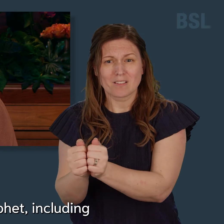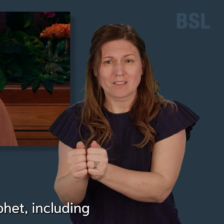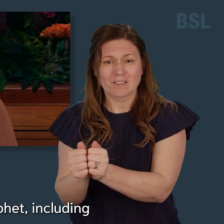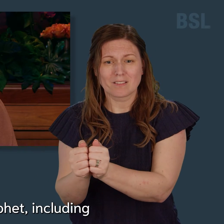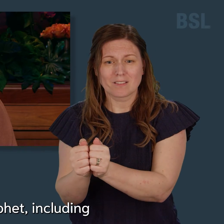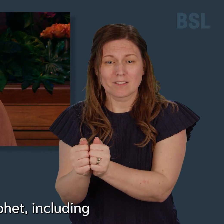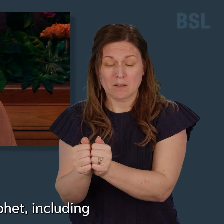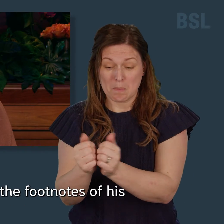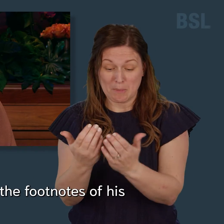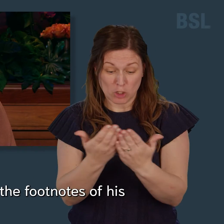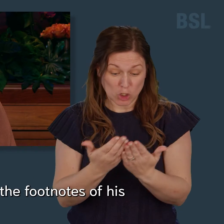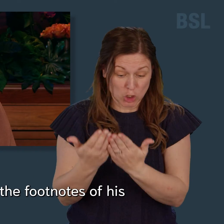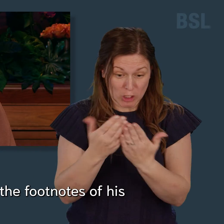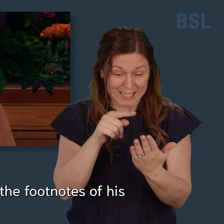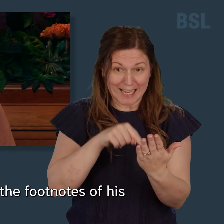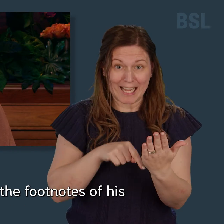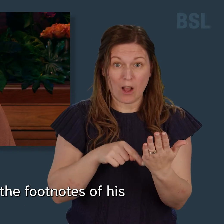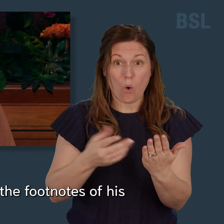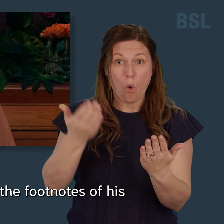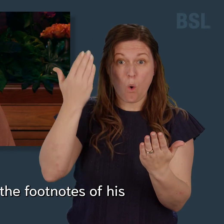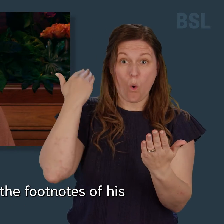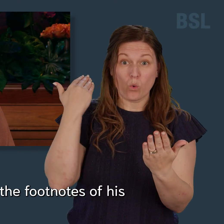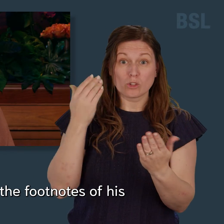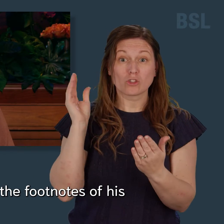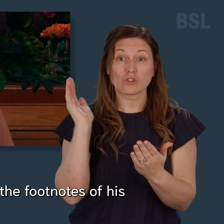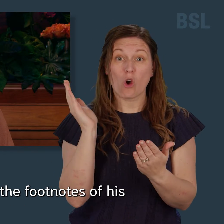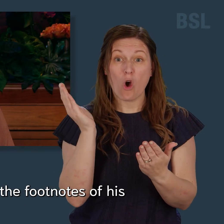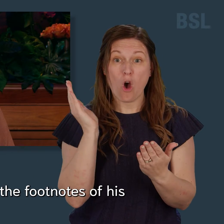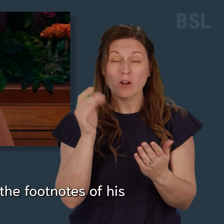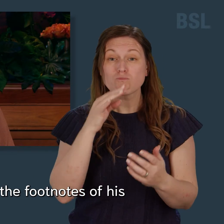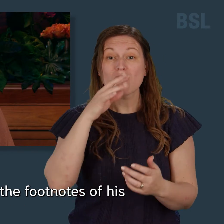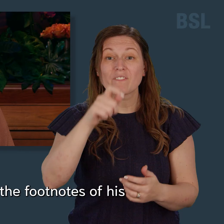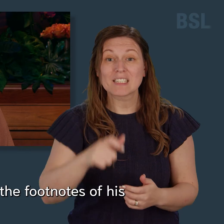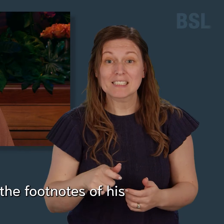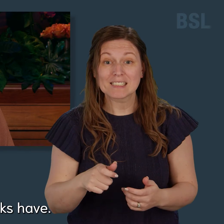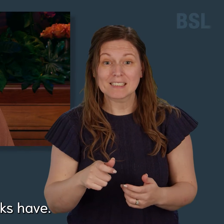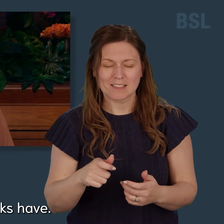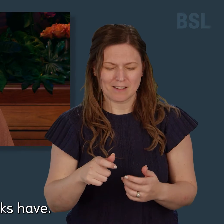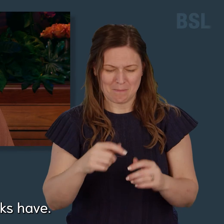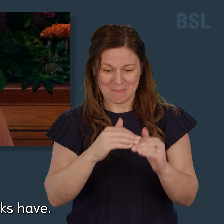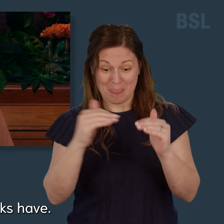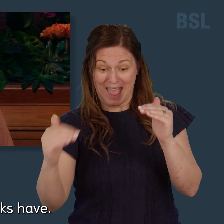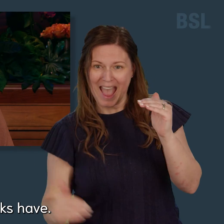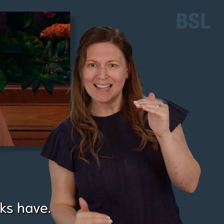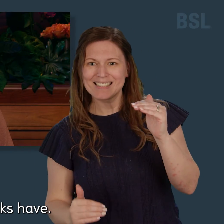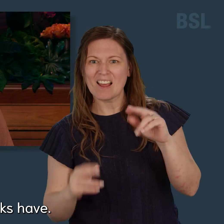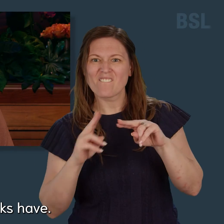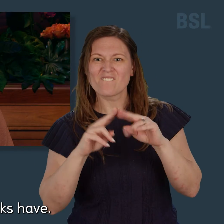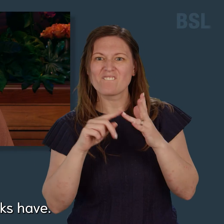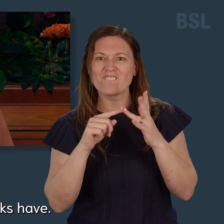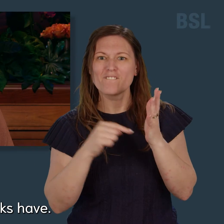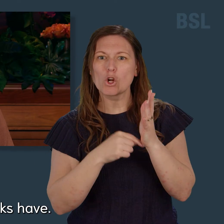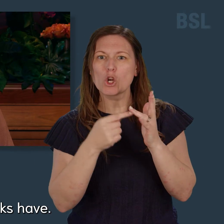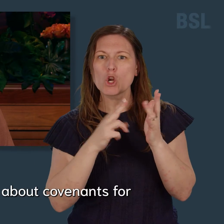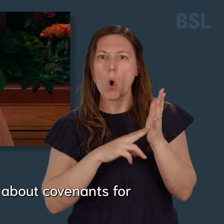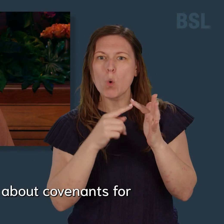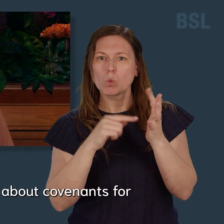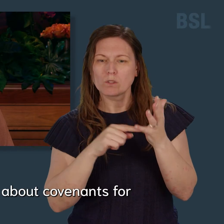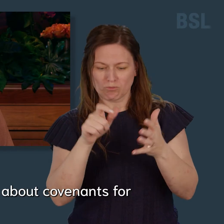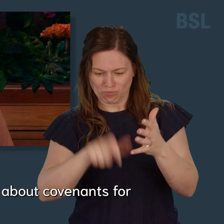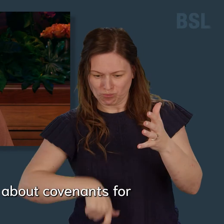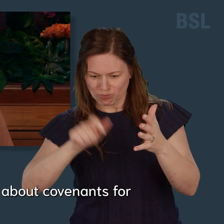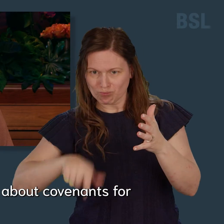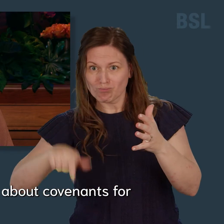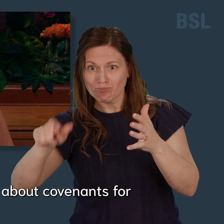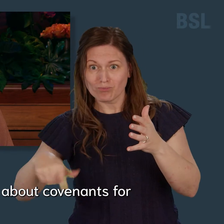prophet, including the beautiful teachings in the footnotes of his talks, which most conference talks have. He